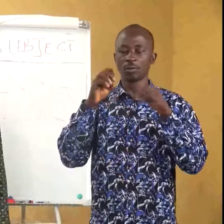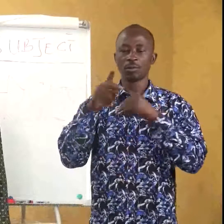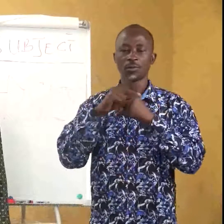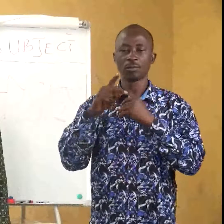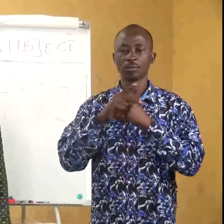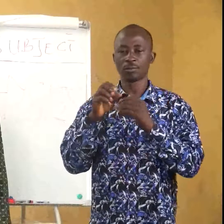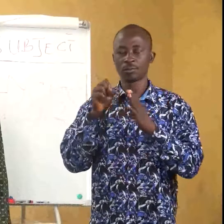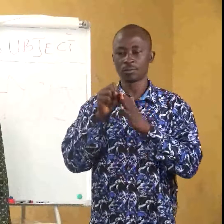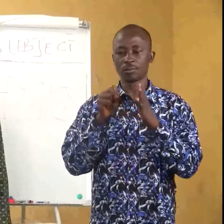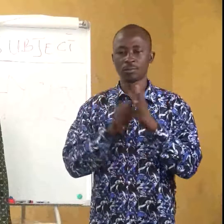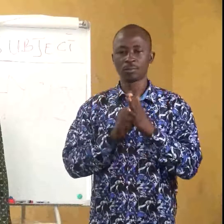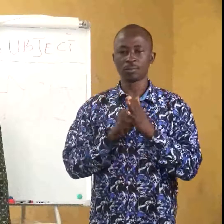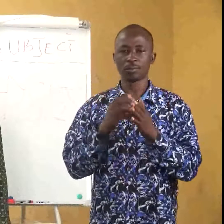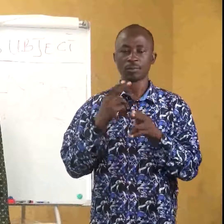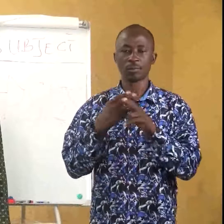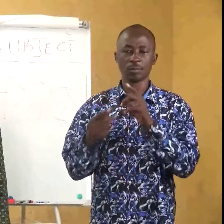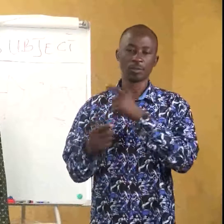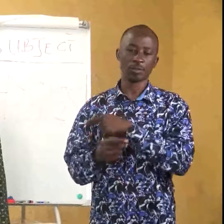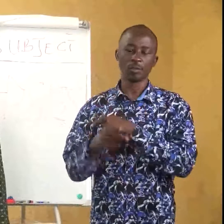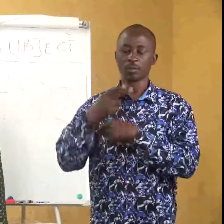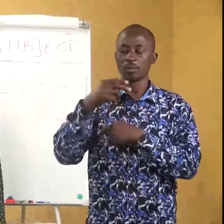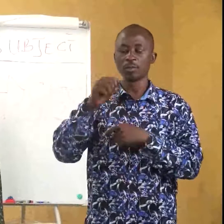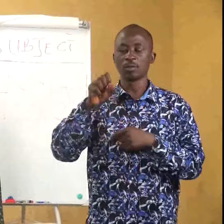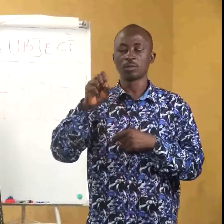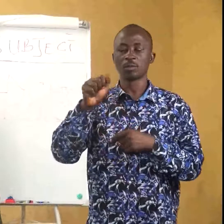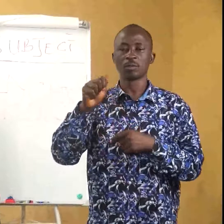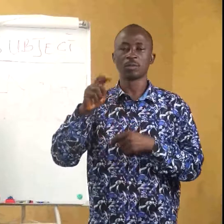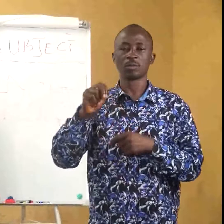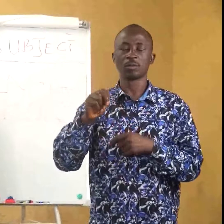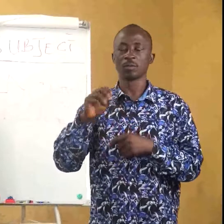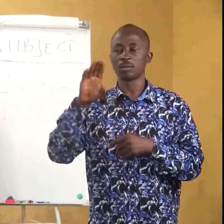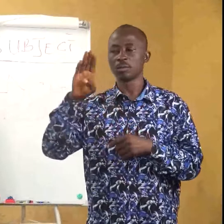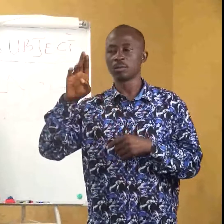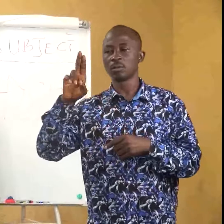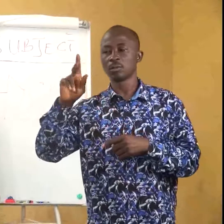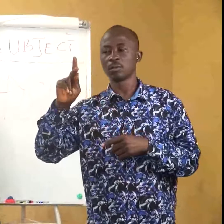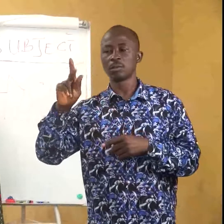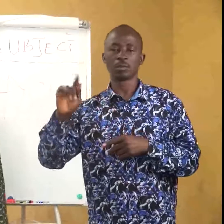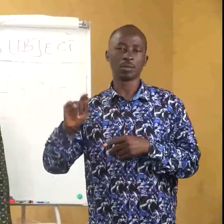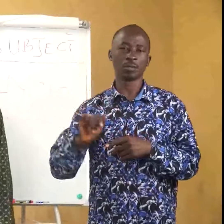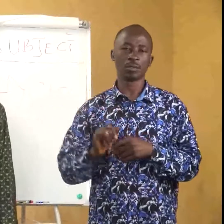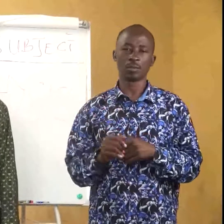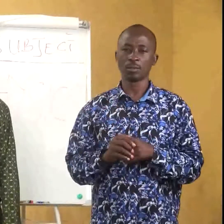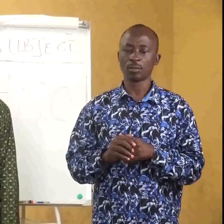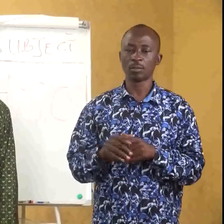State. My name is Hassan Buki. Today we are going to continue on the